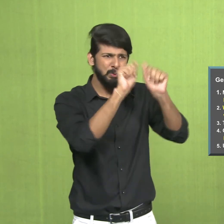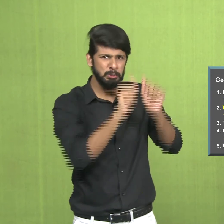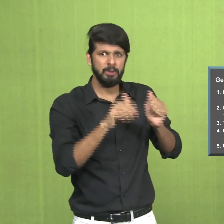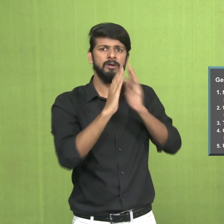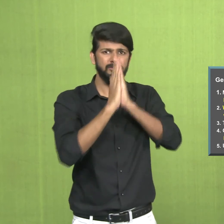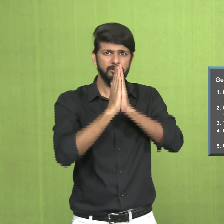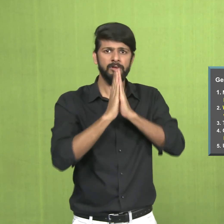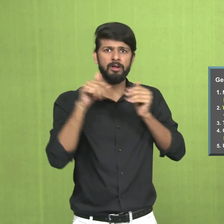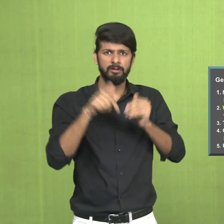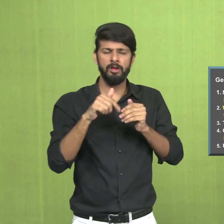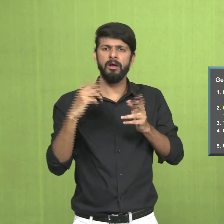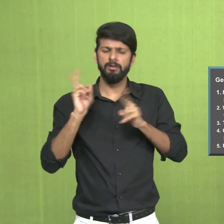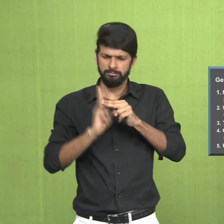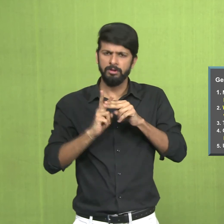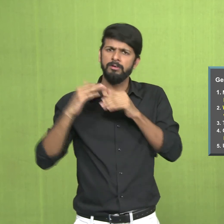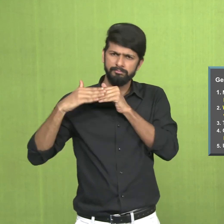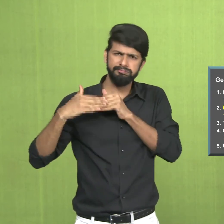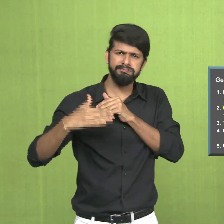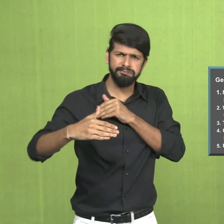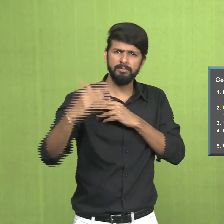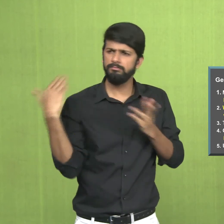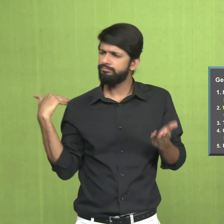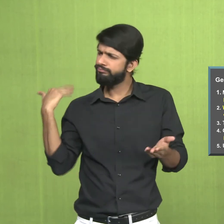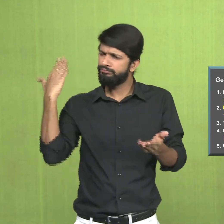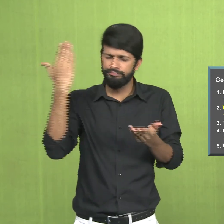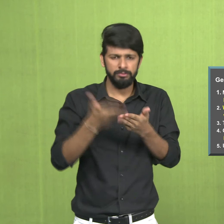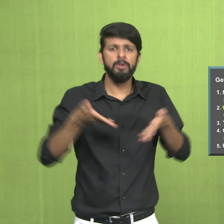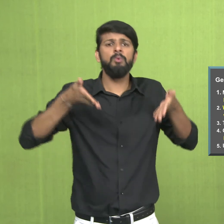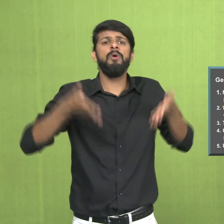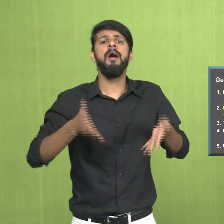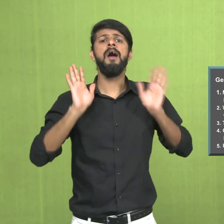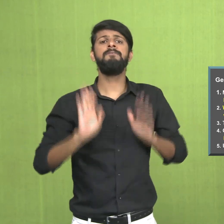This cult of goddess worship continues even today.